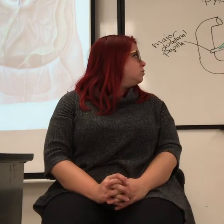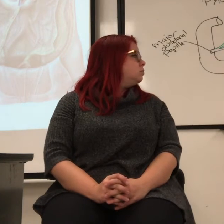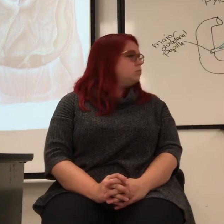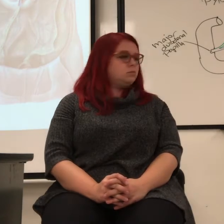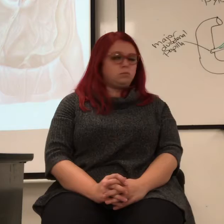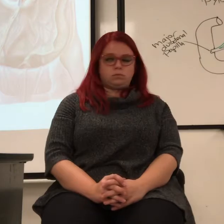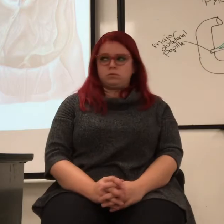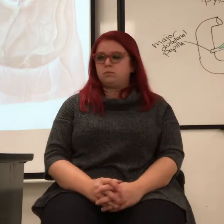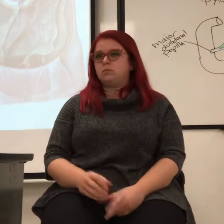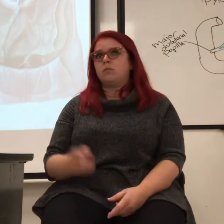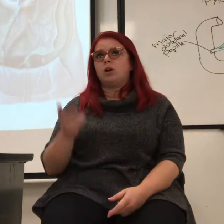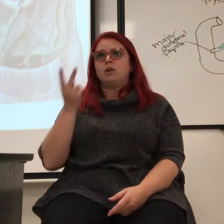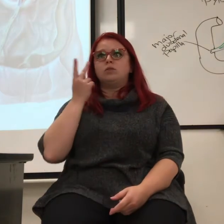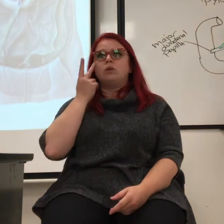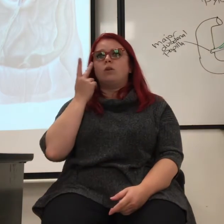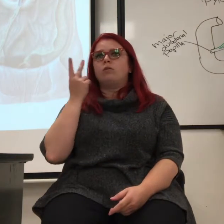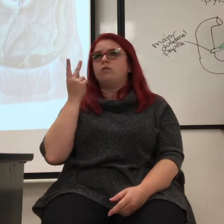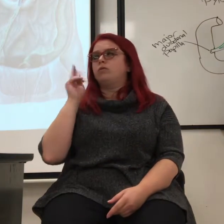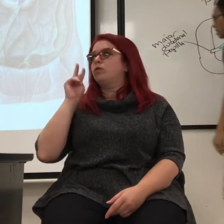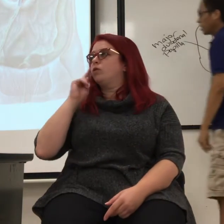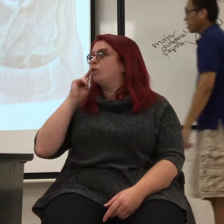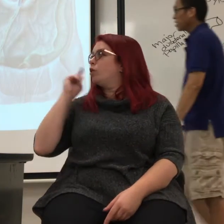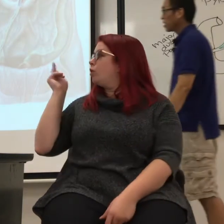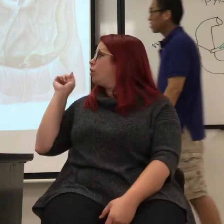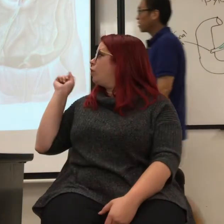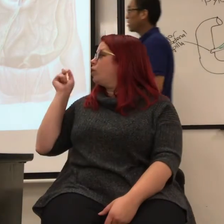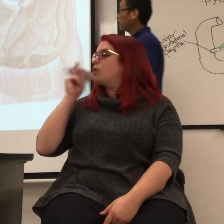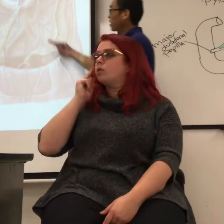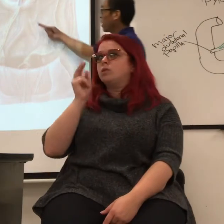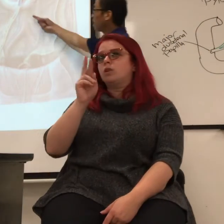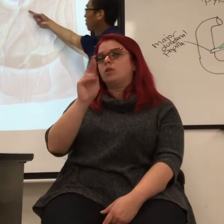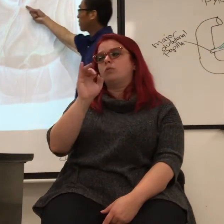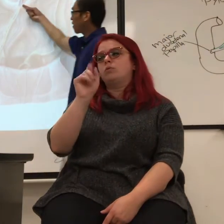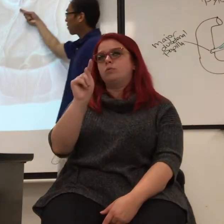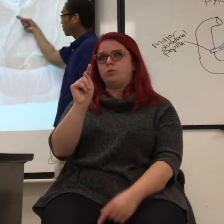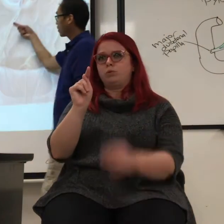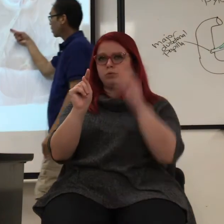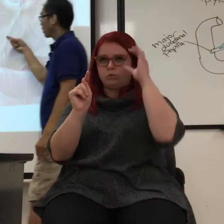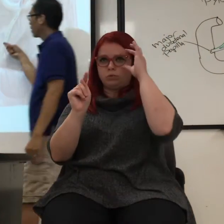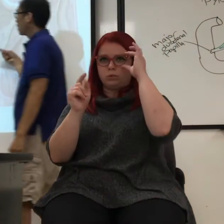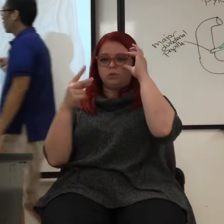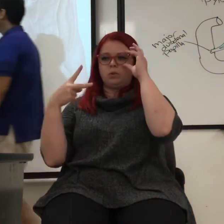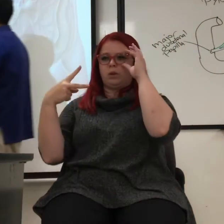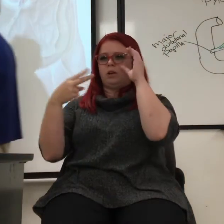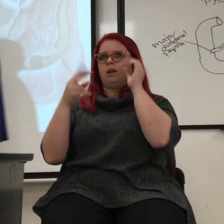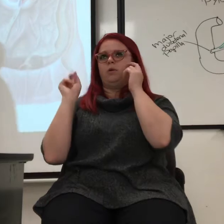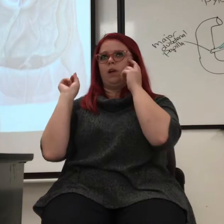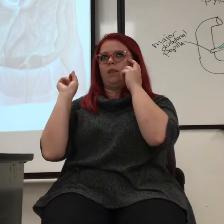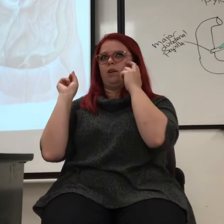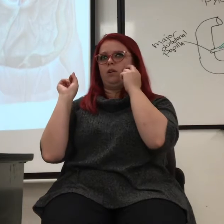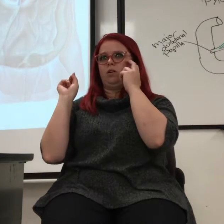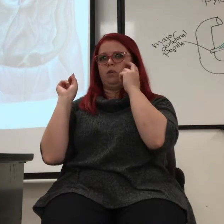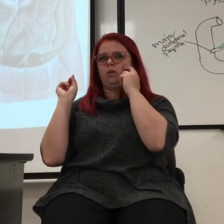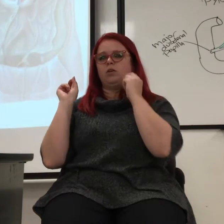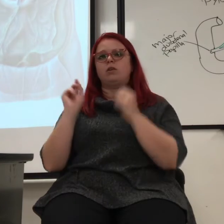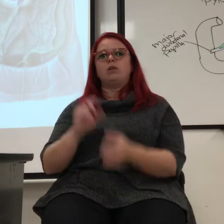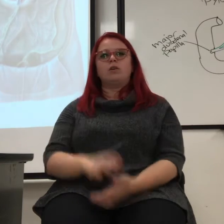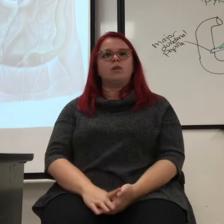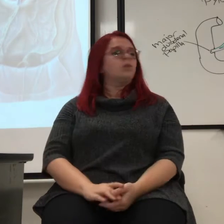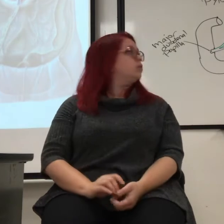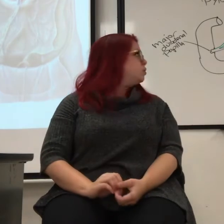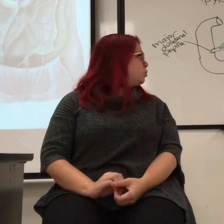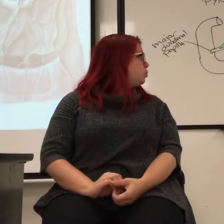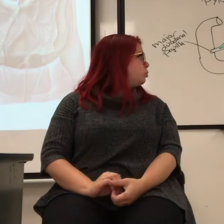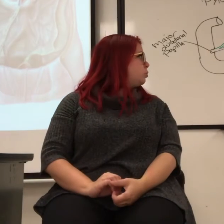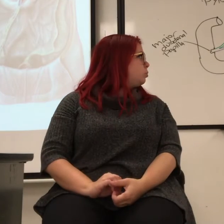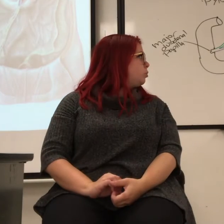So look at that figure to see the root of it. So literally, they cut it right there. Okay, so that's a good picture to see